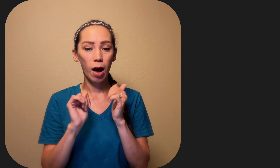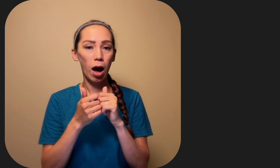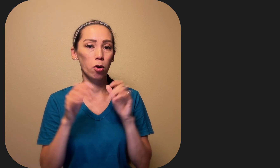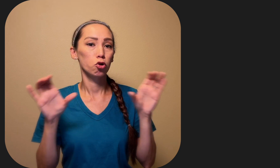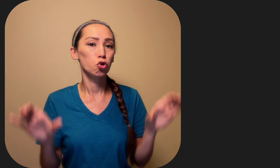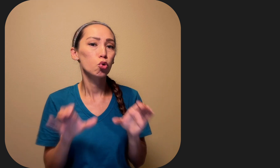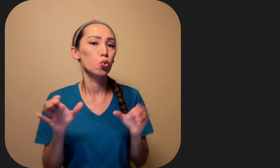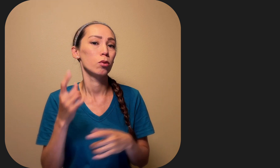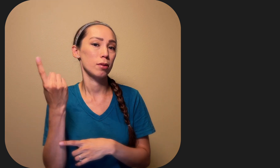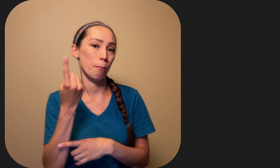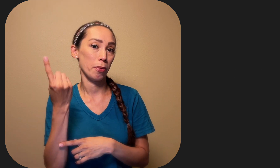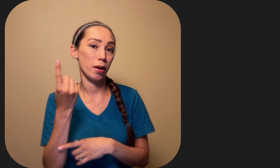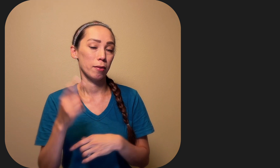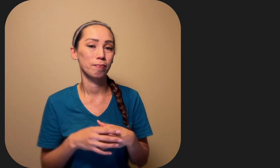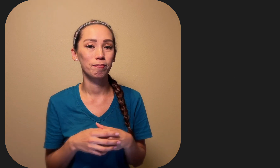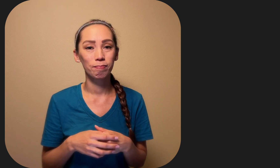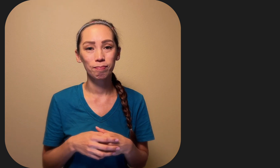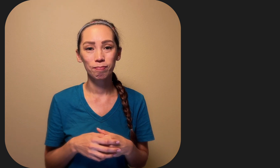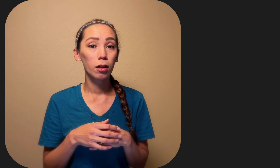do something.